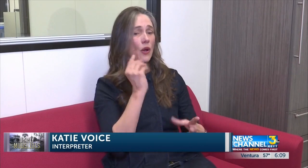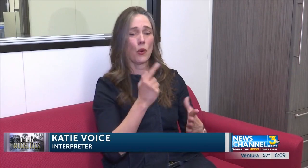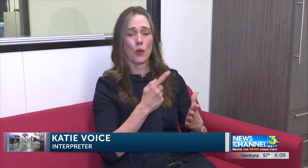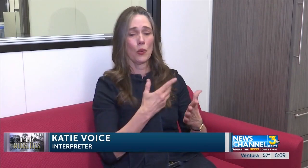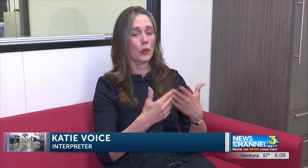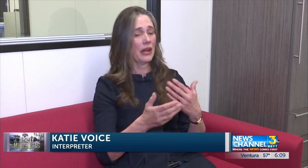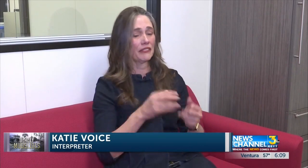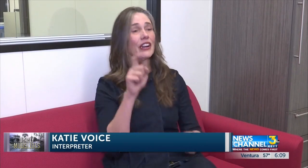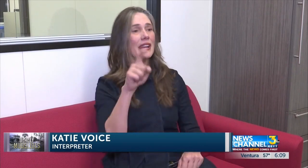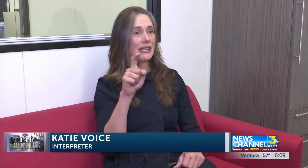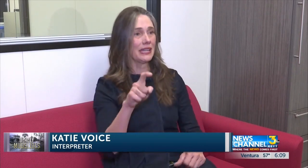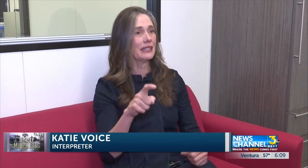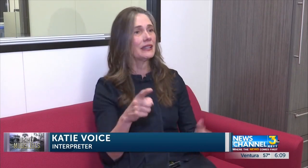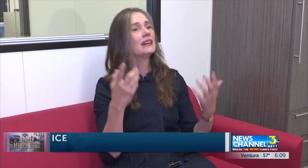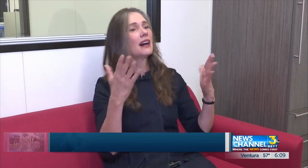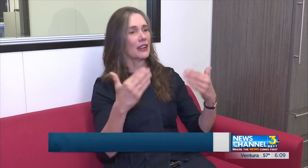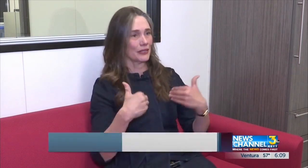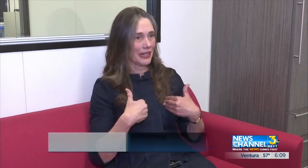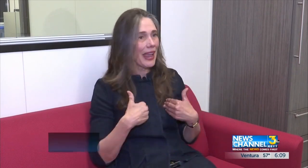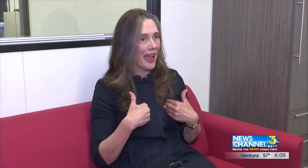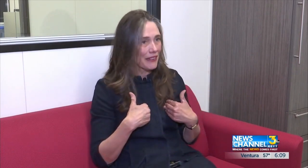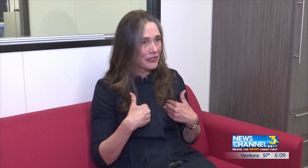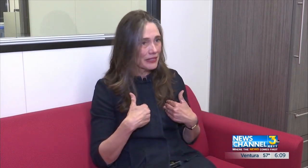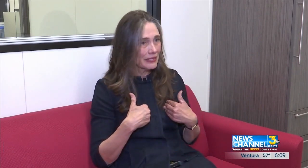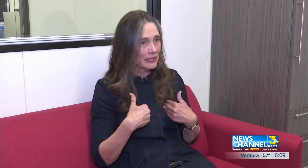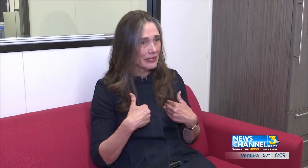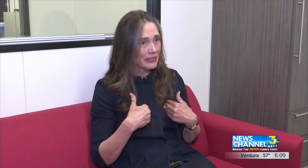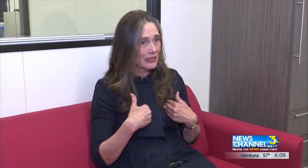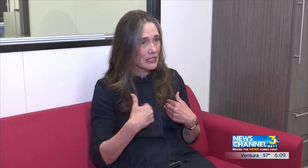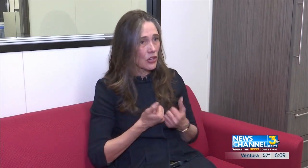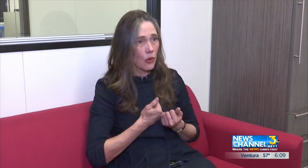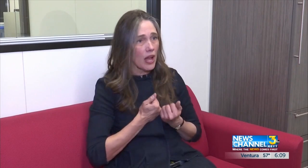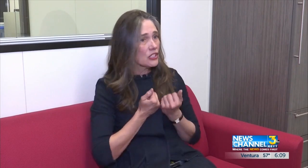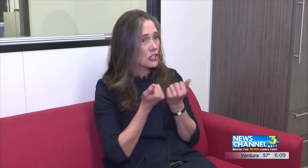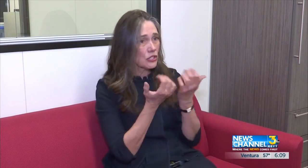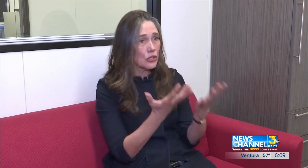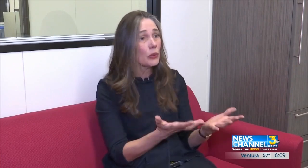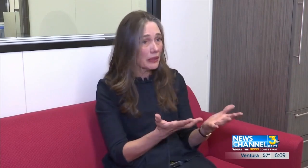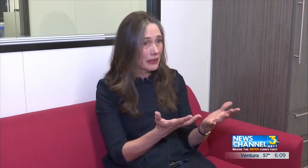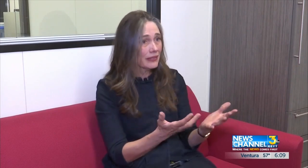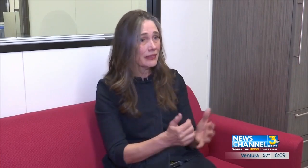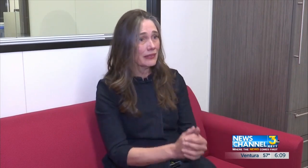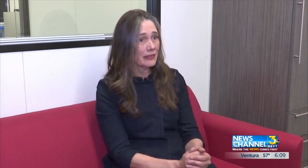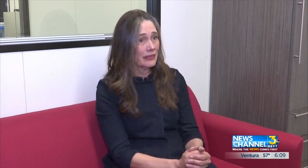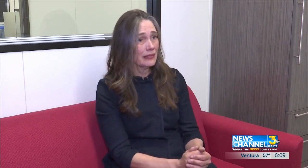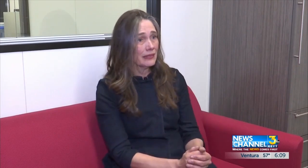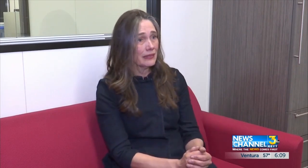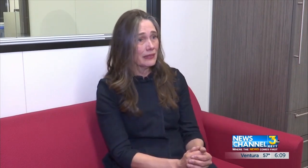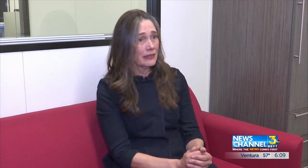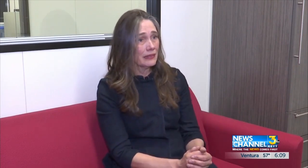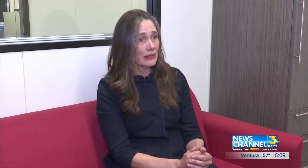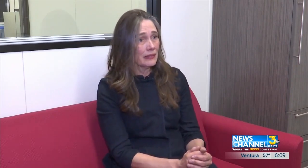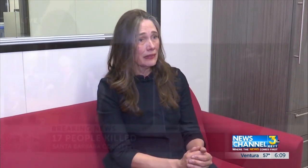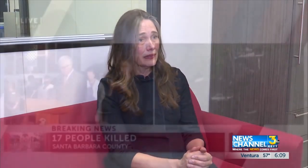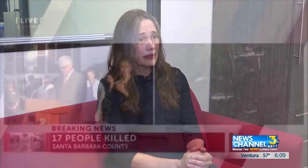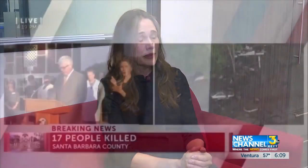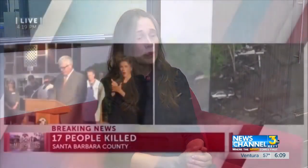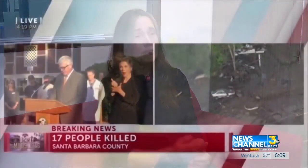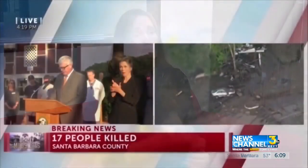thought, whatever I need, I already have. So I'll just do it. On the day of the Montecito mudslides and for